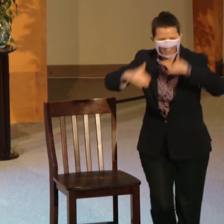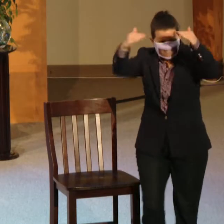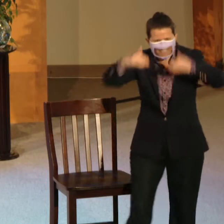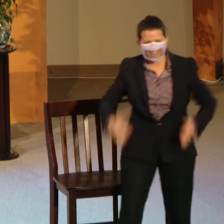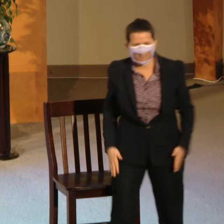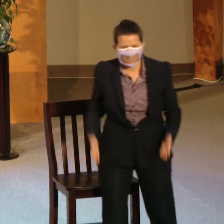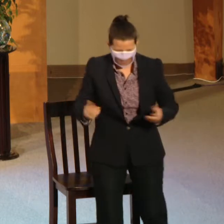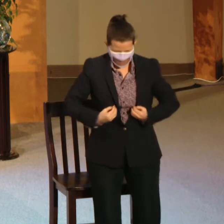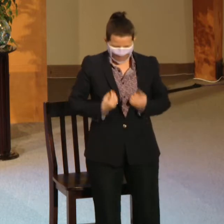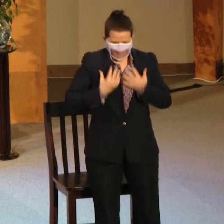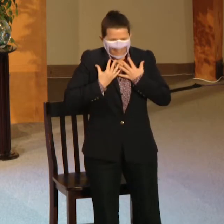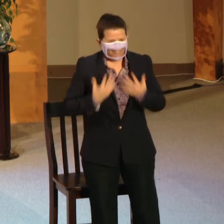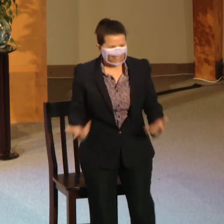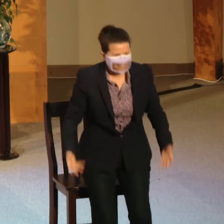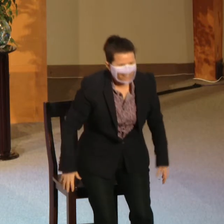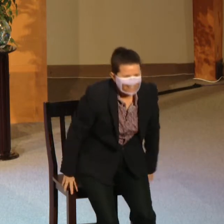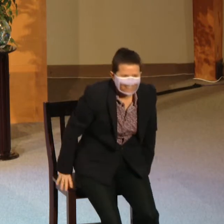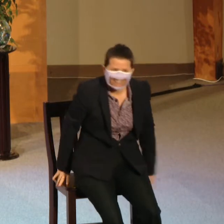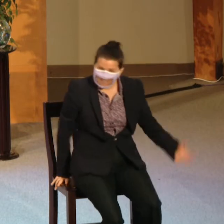Yeah.